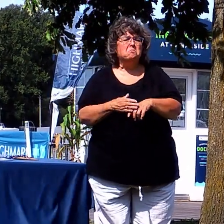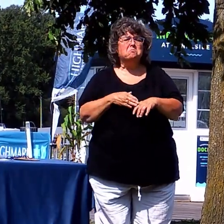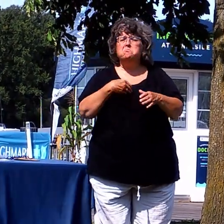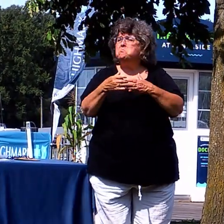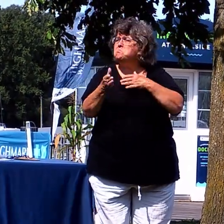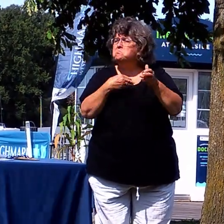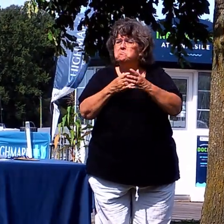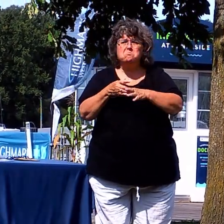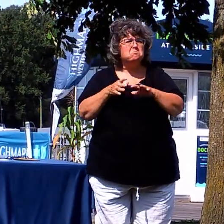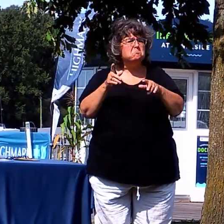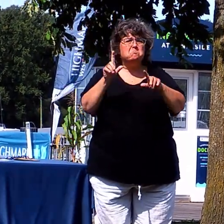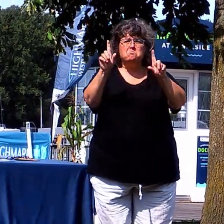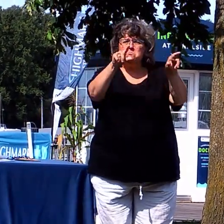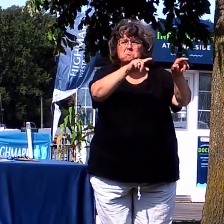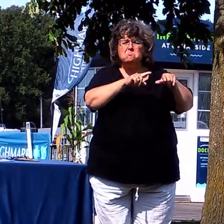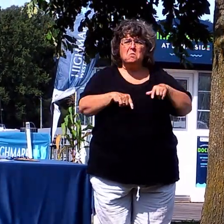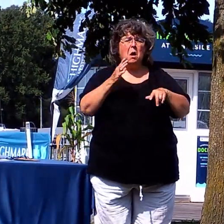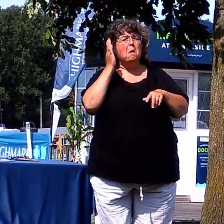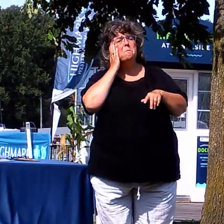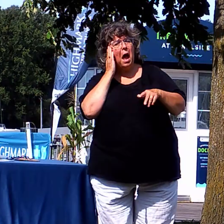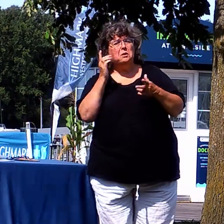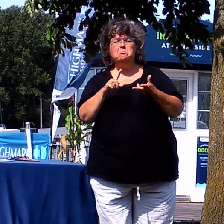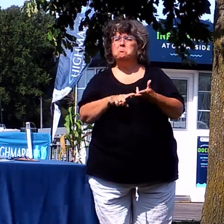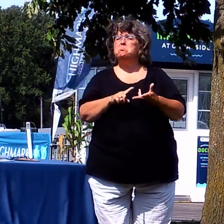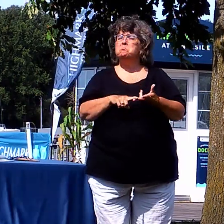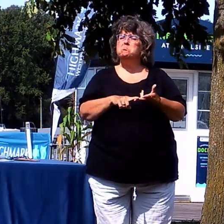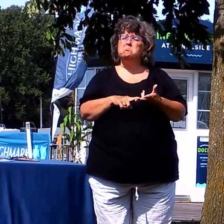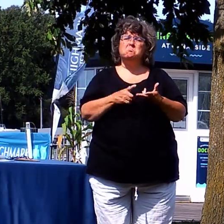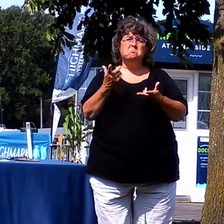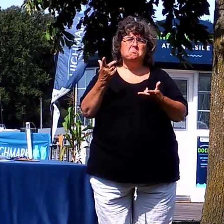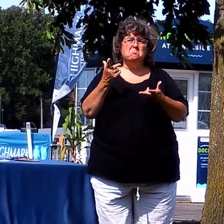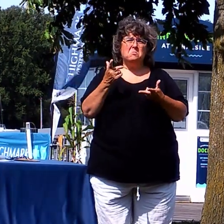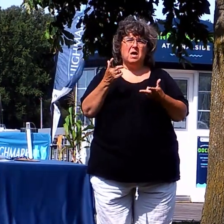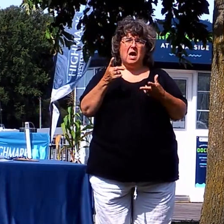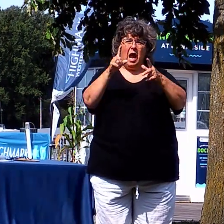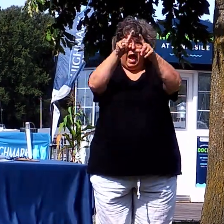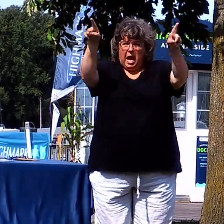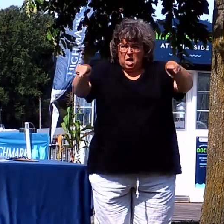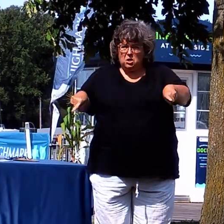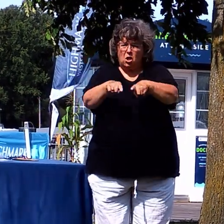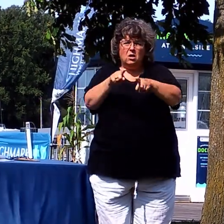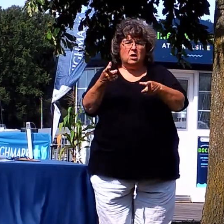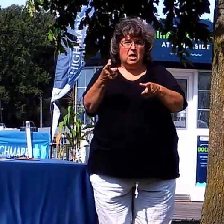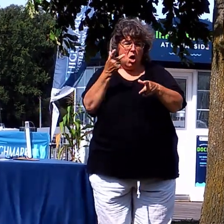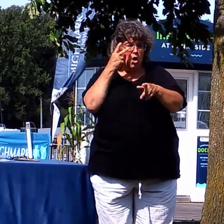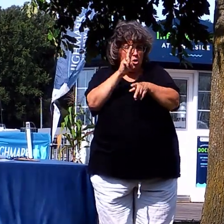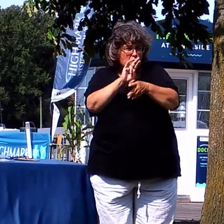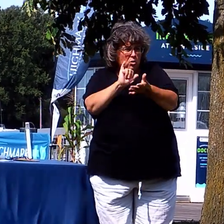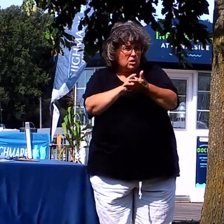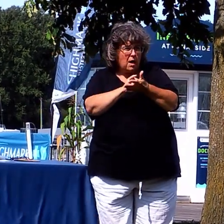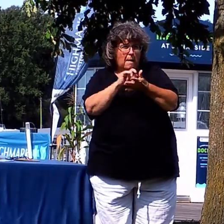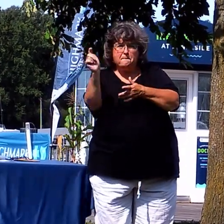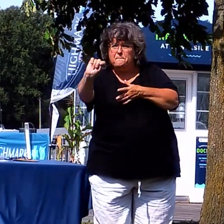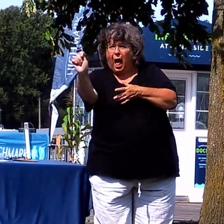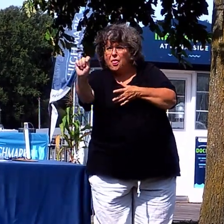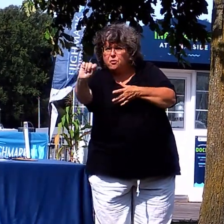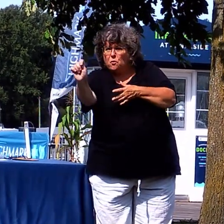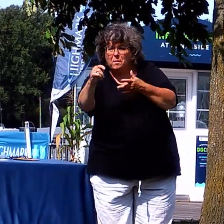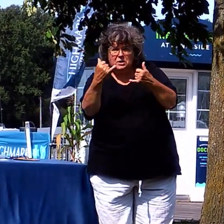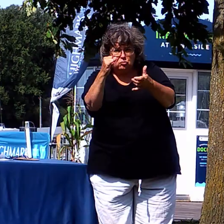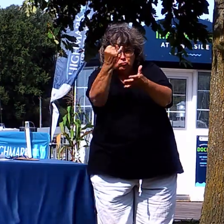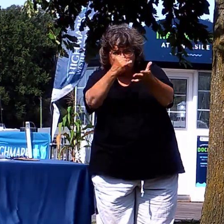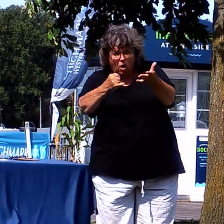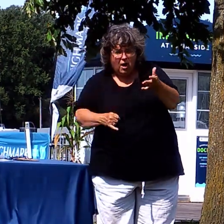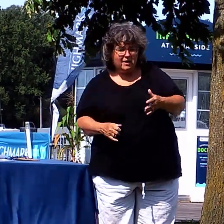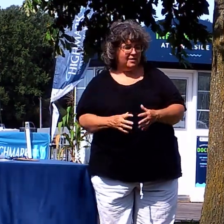and anywhere. Whether it's in his bed, whether it's up on an easel, and he looks like he's even used in a bathroom on this one, still getting his